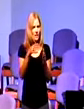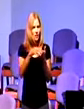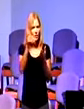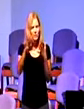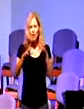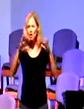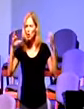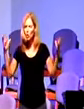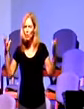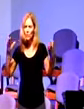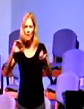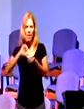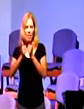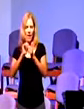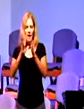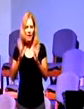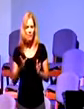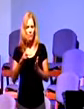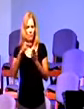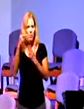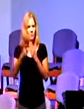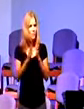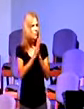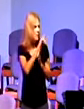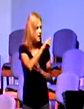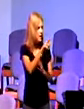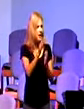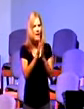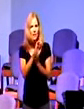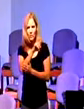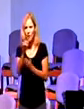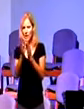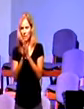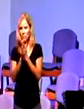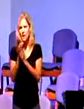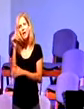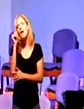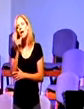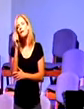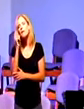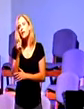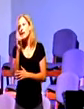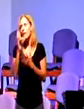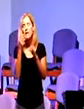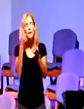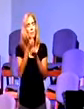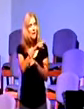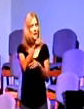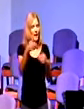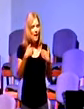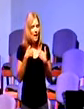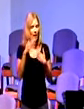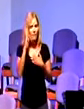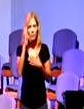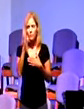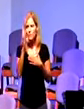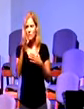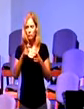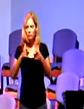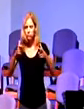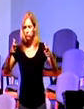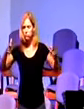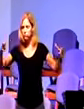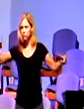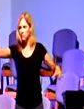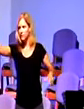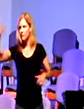athletic program. So I just pray, and I ask you guys to pray with me every single day that the impact they have will be just exponential and